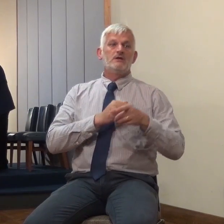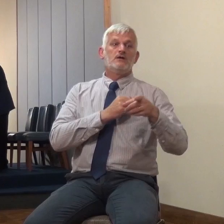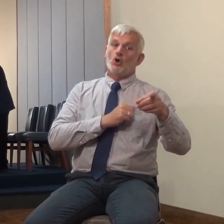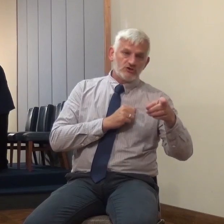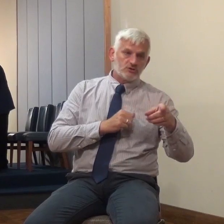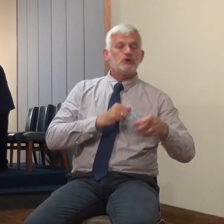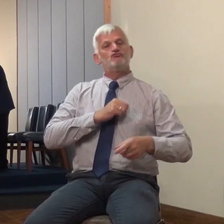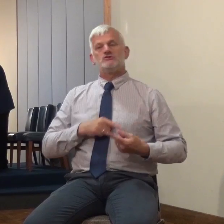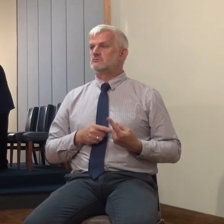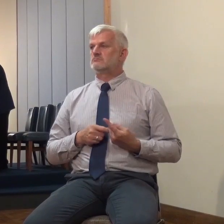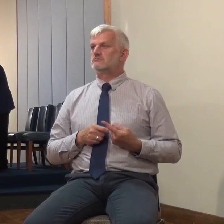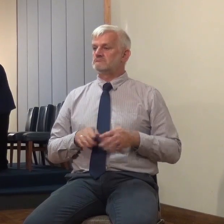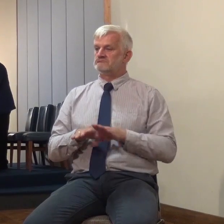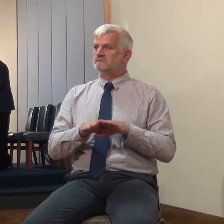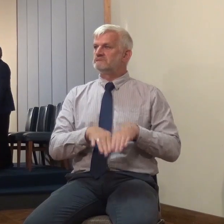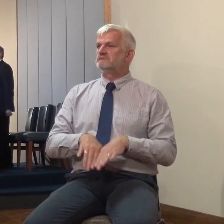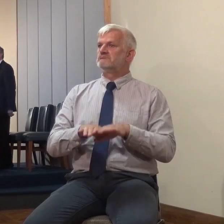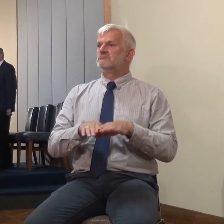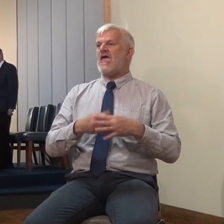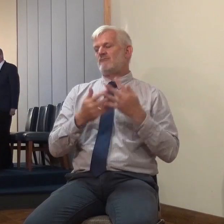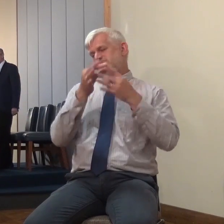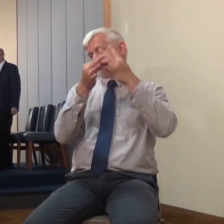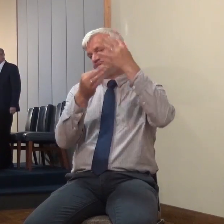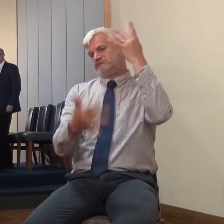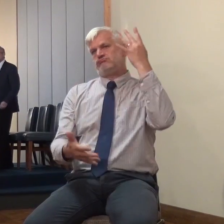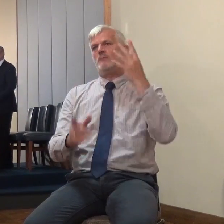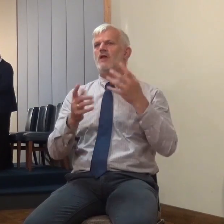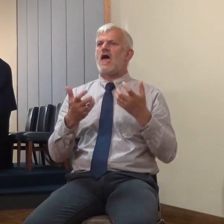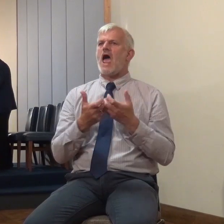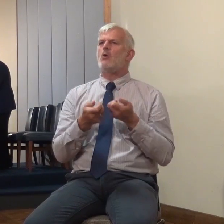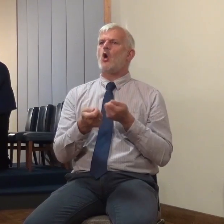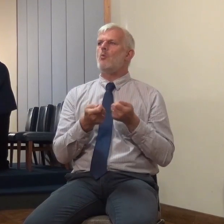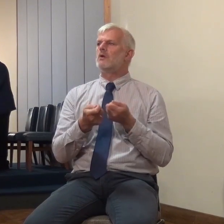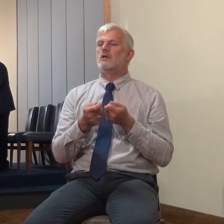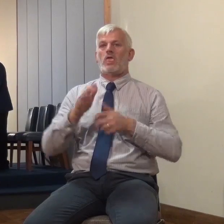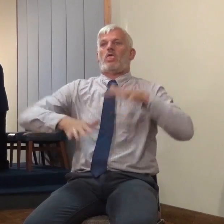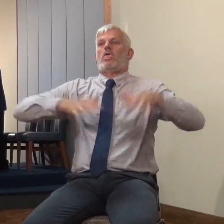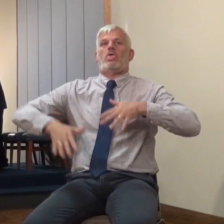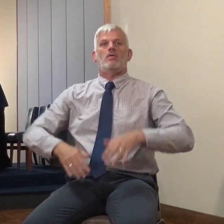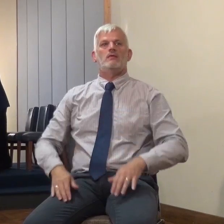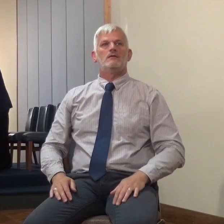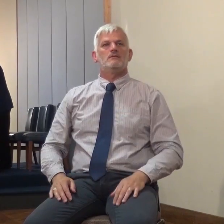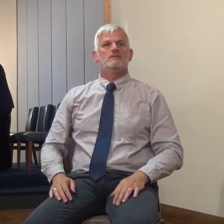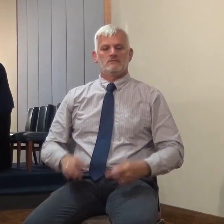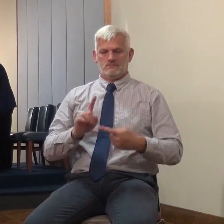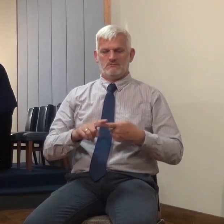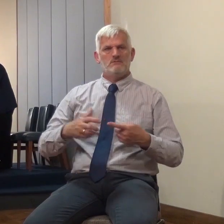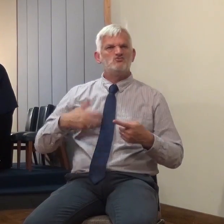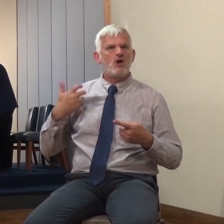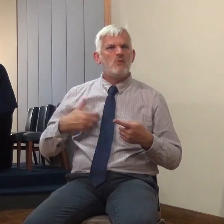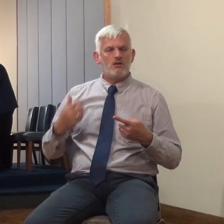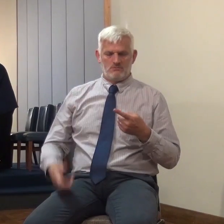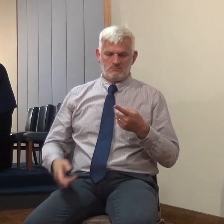humanity? How do we deal with them? Do we panic or grumble or